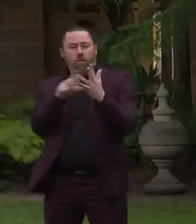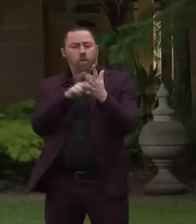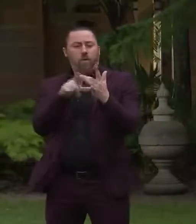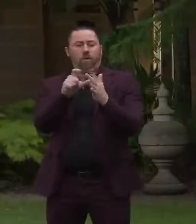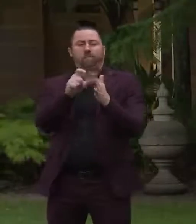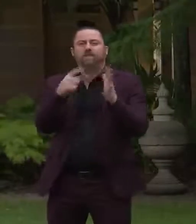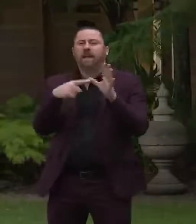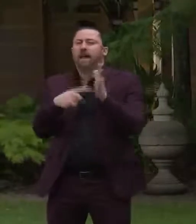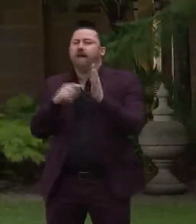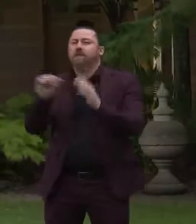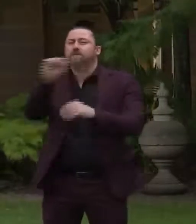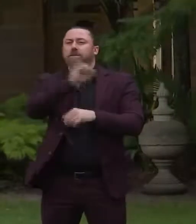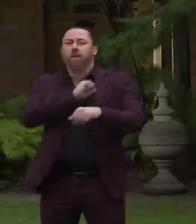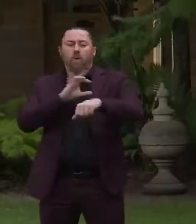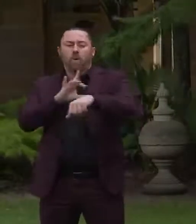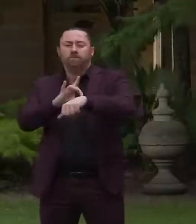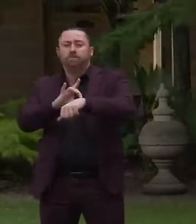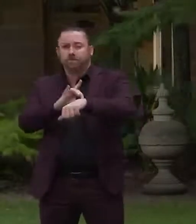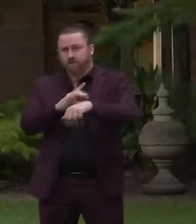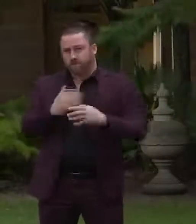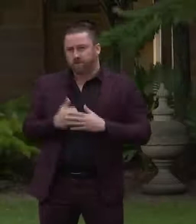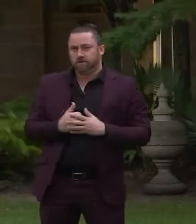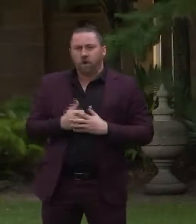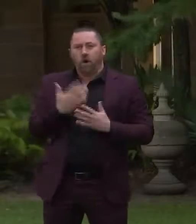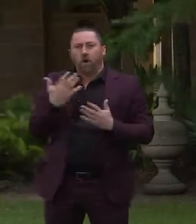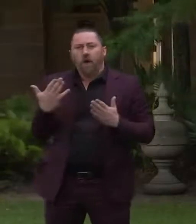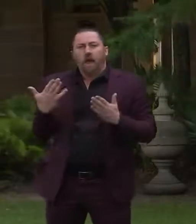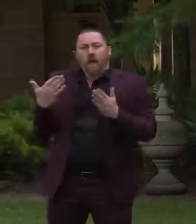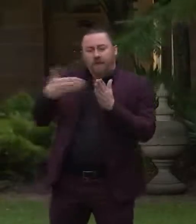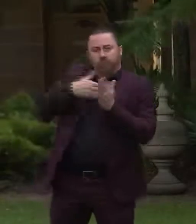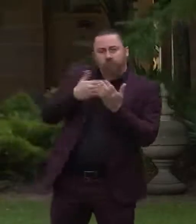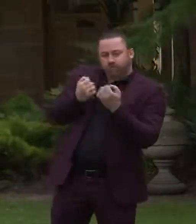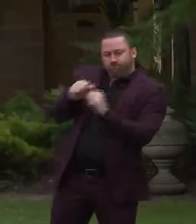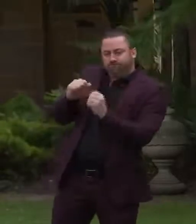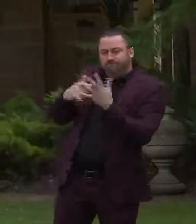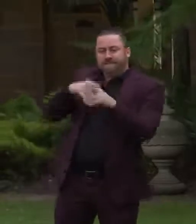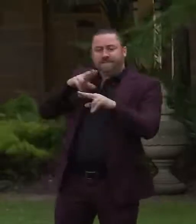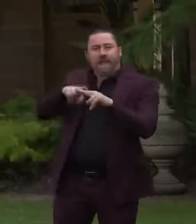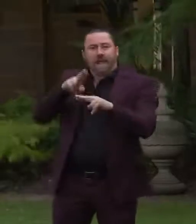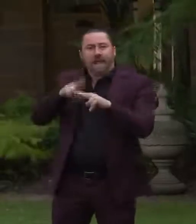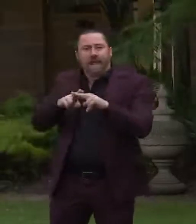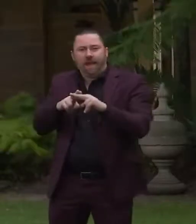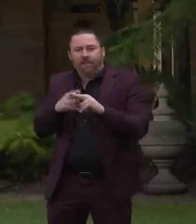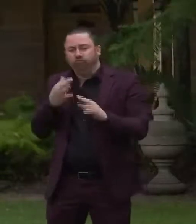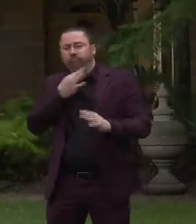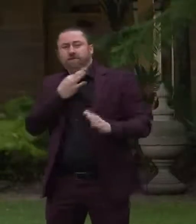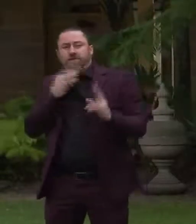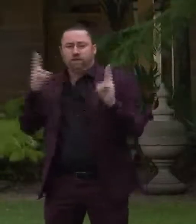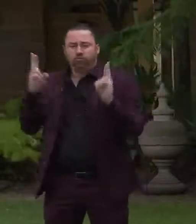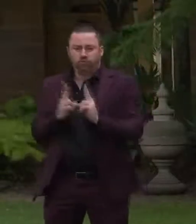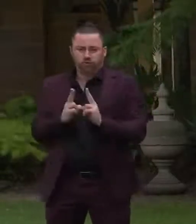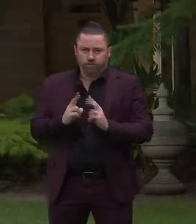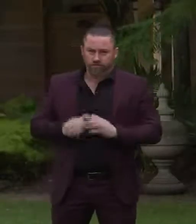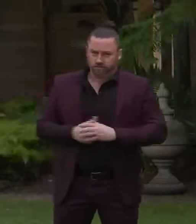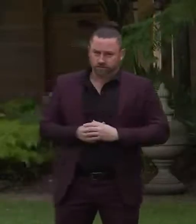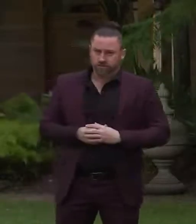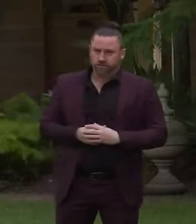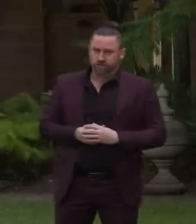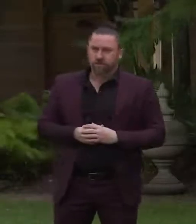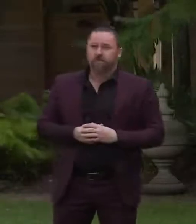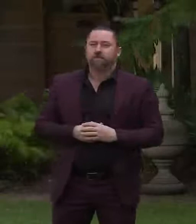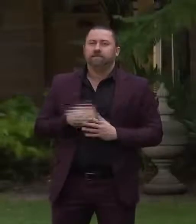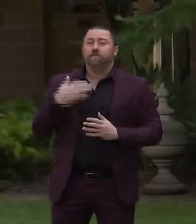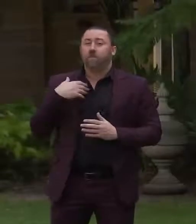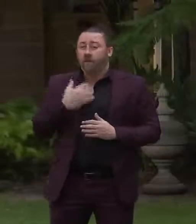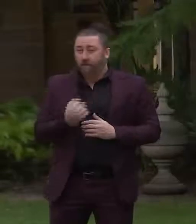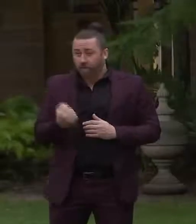and that'll be an added protective measure for our staff. I just want to confirm that we do have a